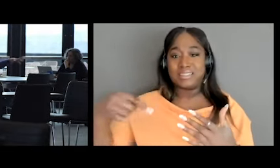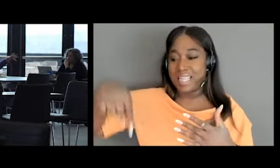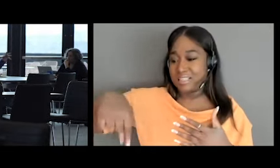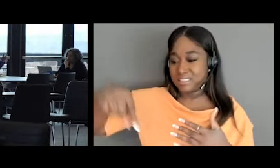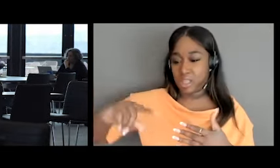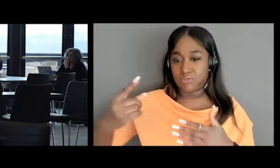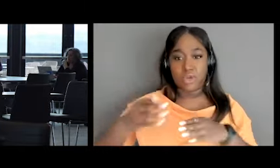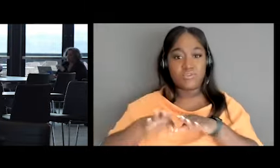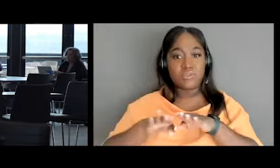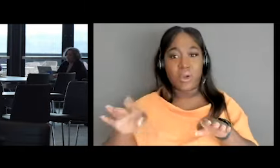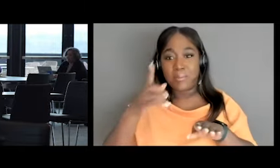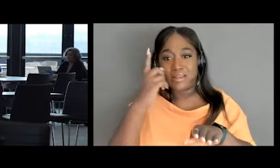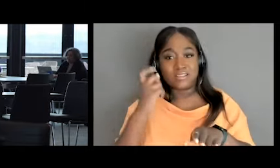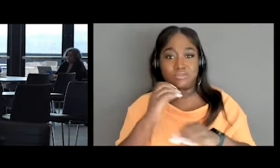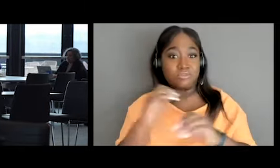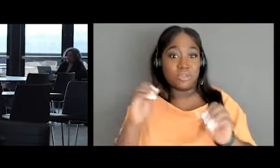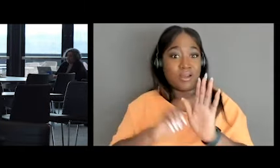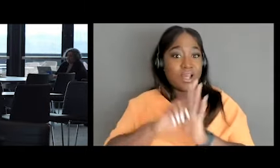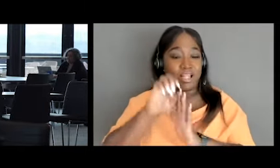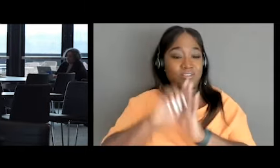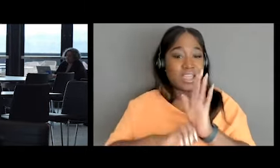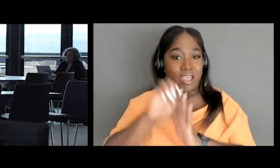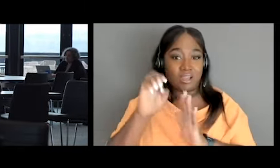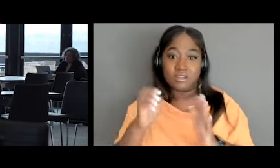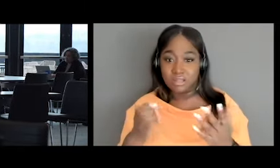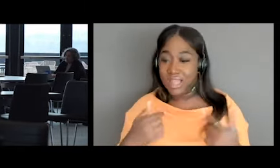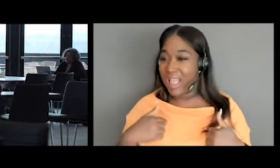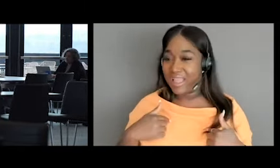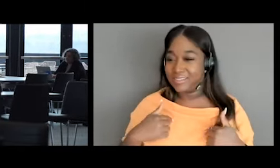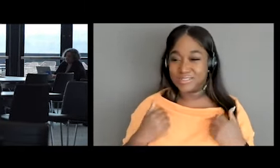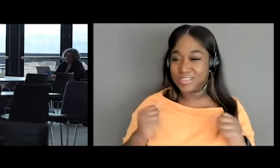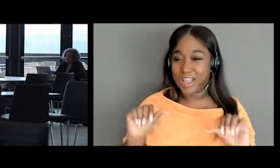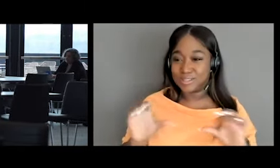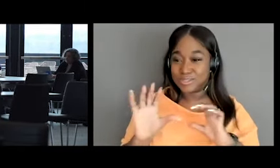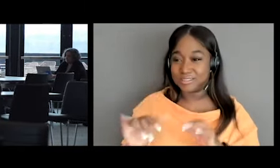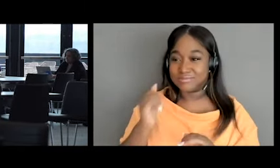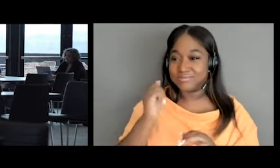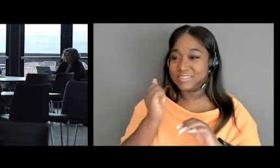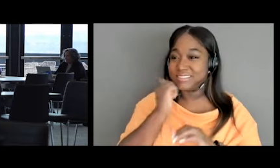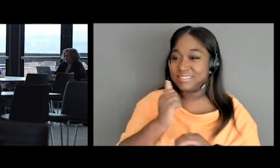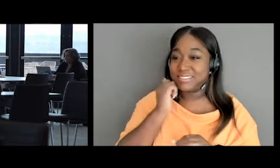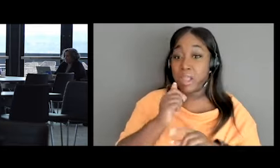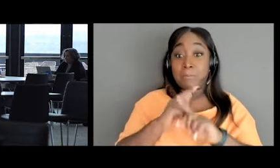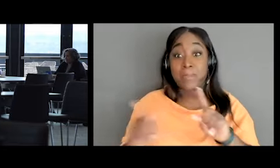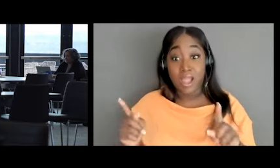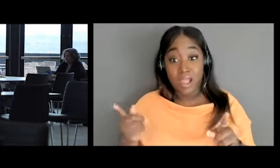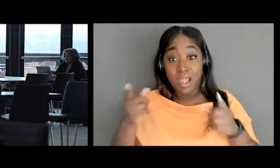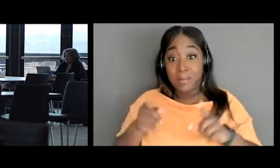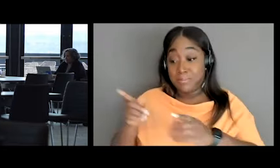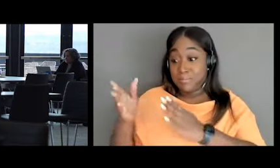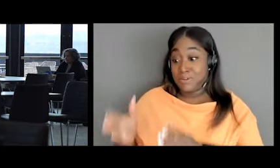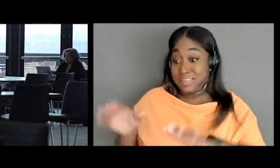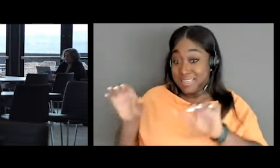every day, but it's really important when they do that, or, you know, when they're able to do that.